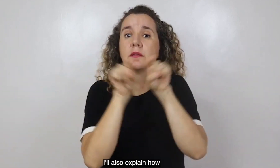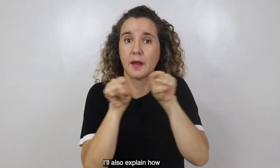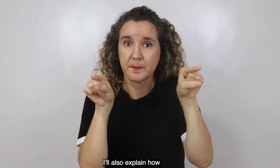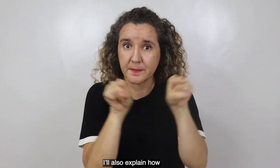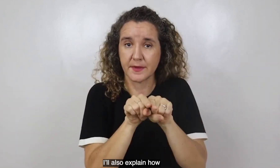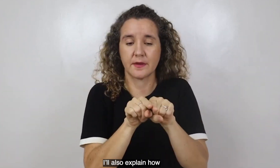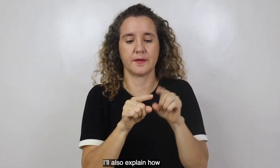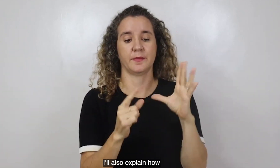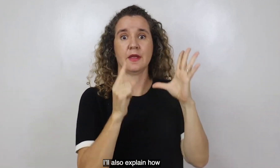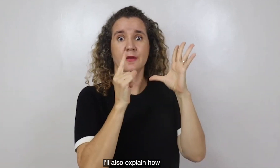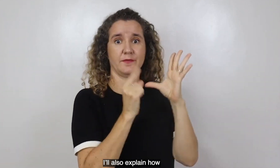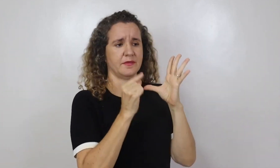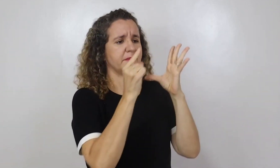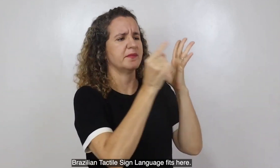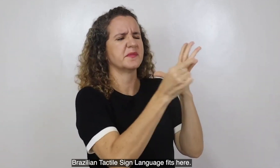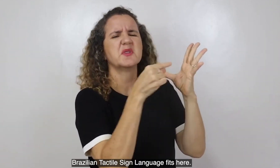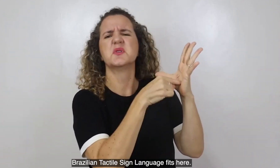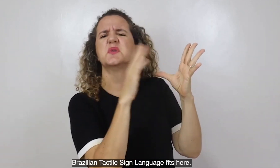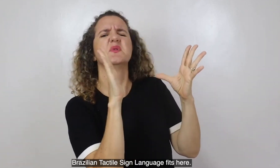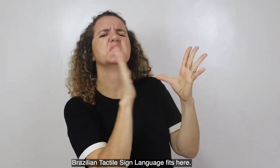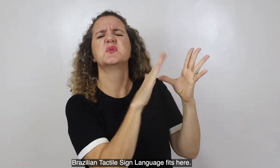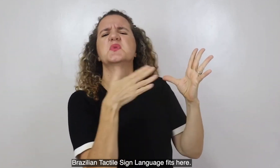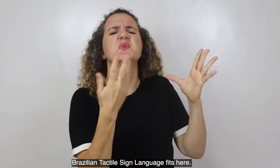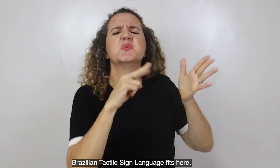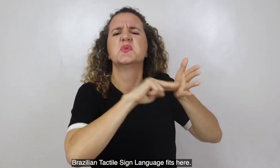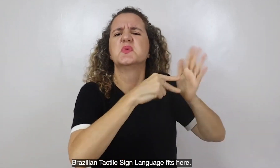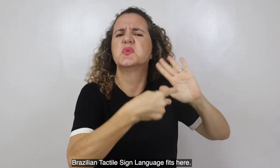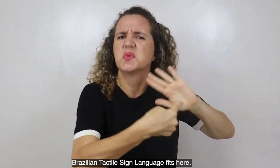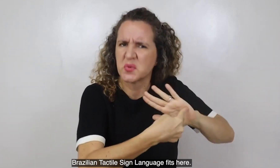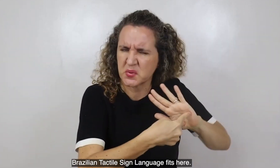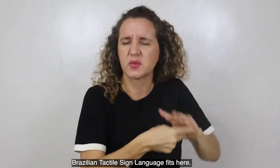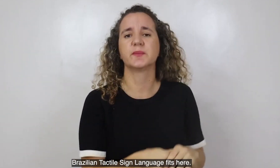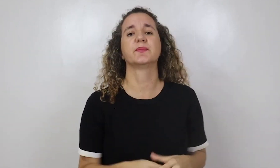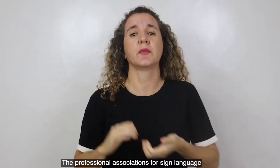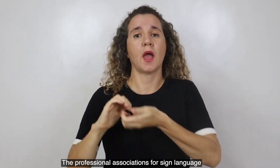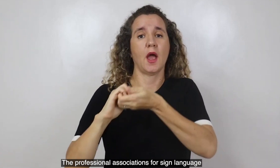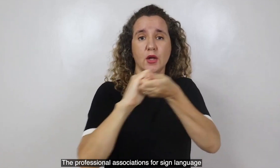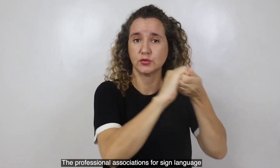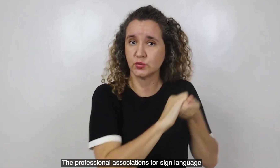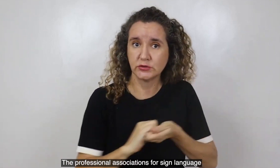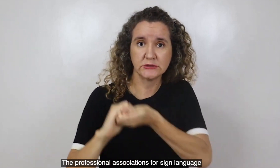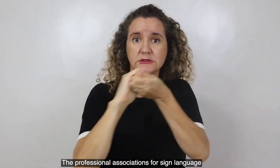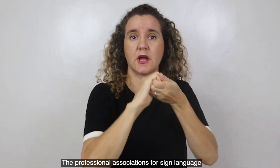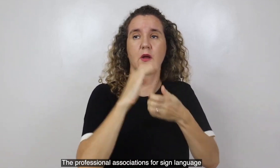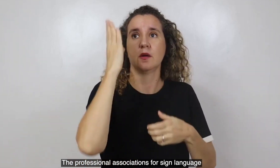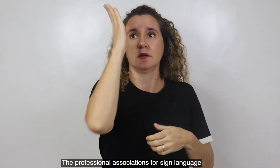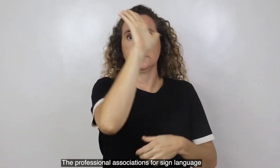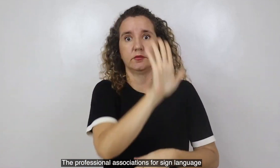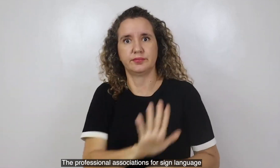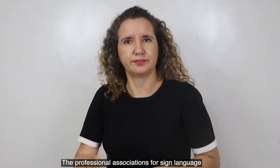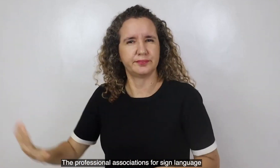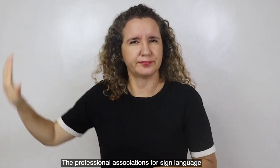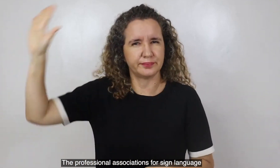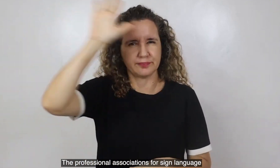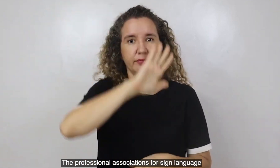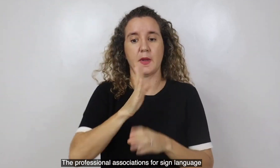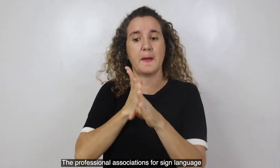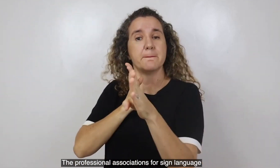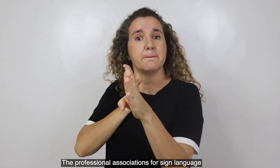I'll also explain how Brazilian tactile sign language fits in here. The professional associations